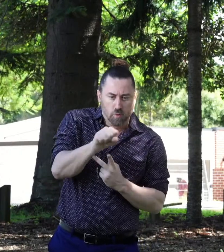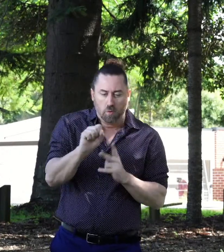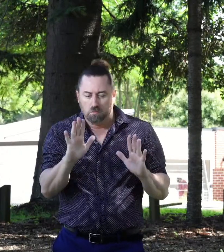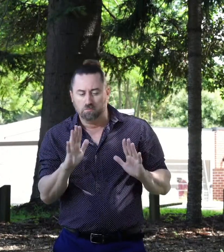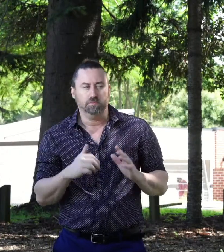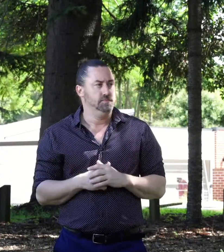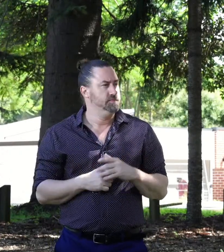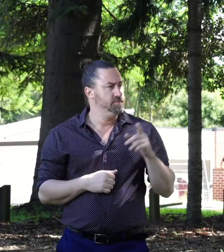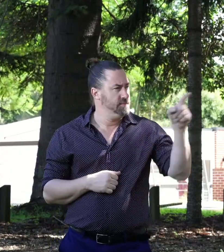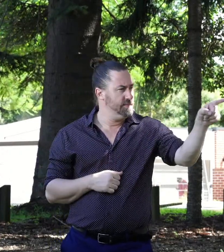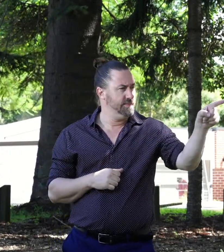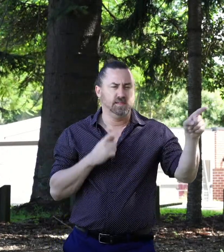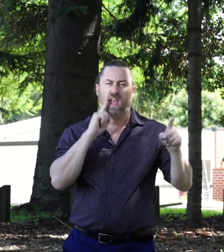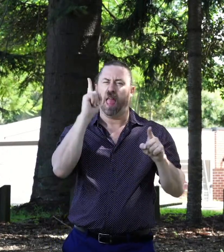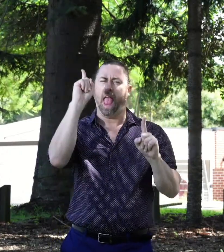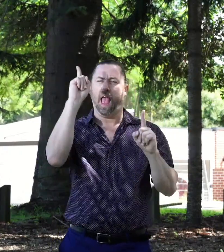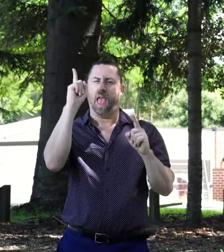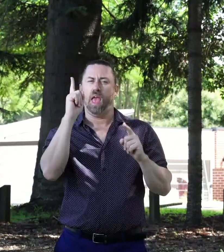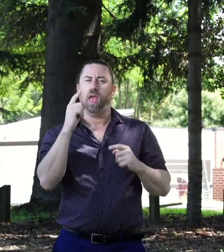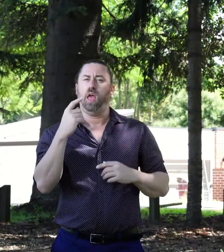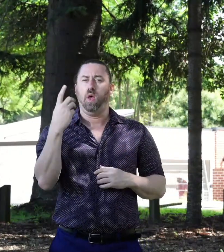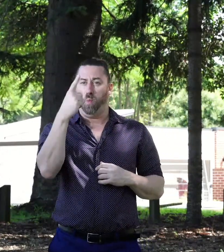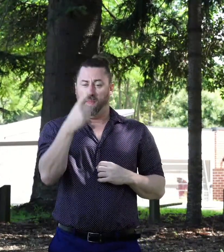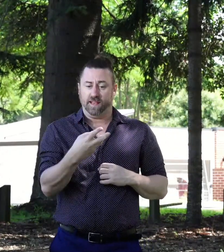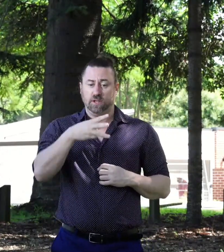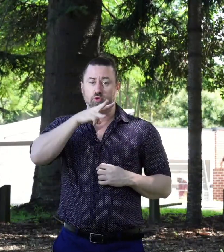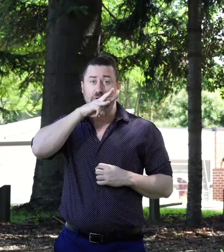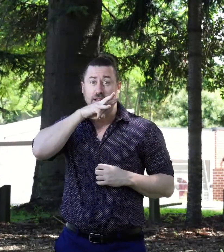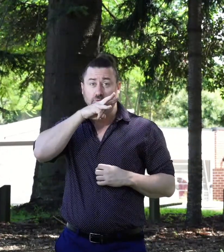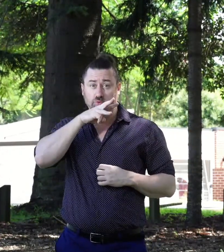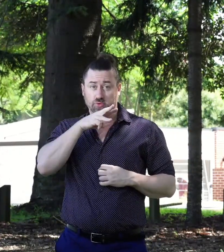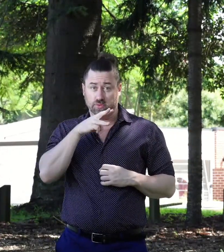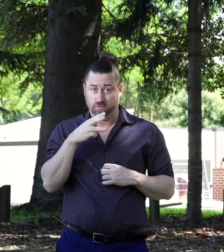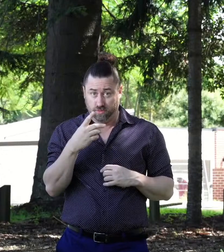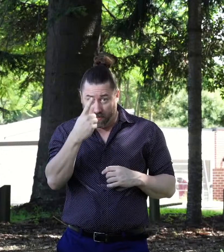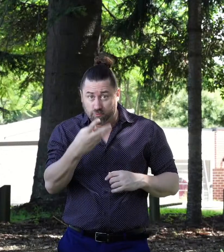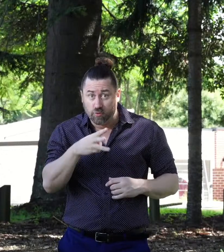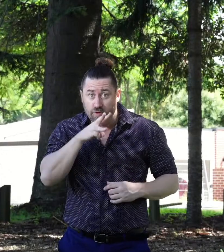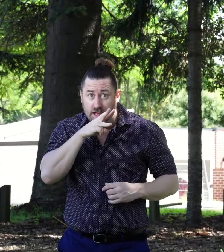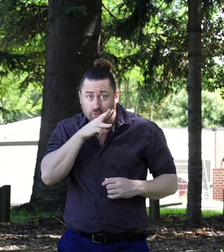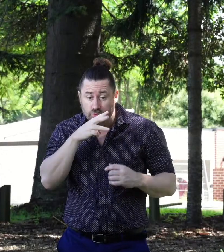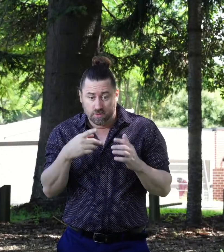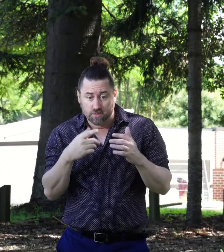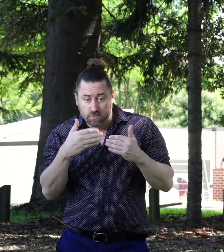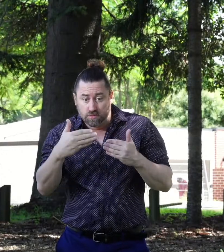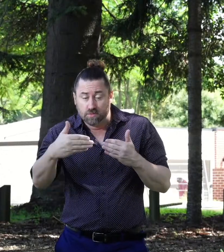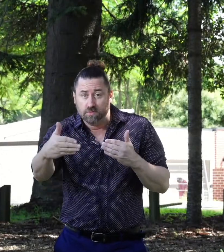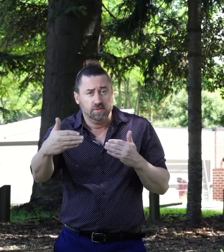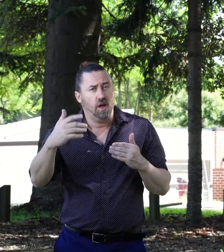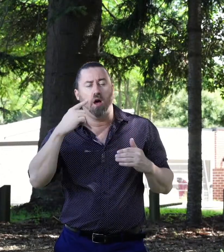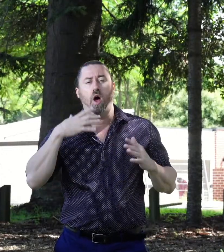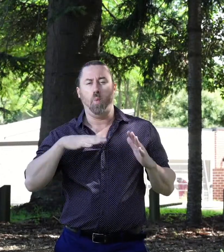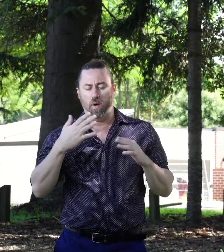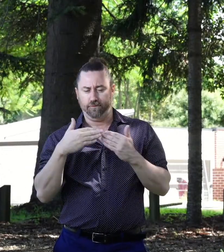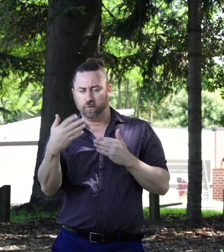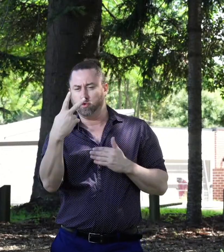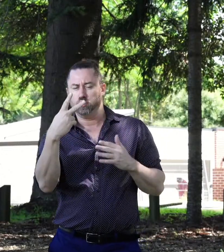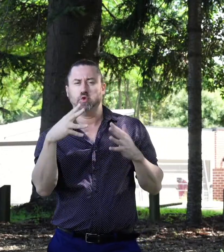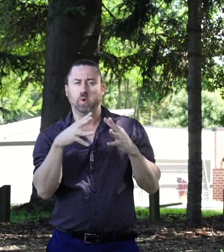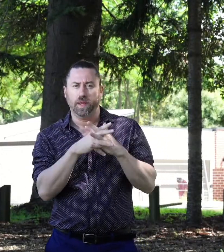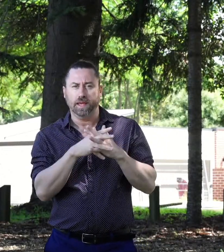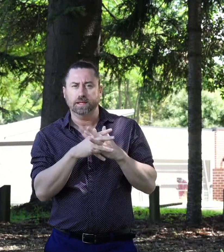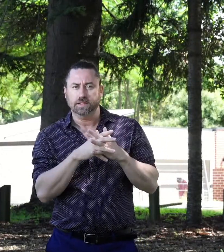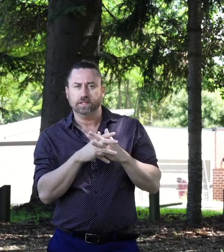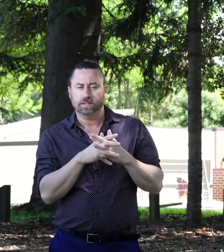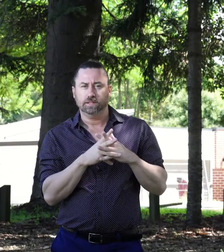possible. It's about 1,300, so we're just asking for the next 2 weeks, just while we get everything under control, and the fact that we